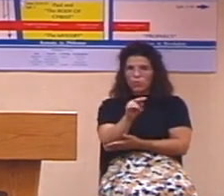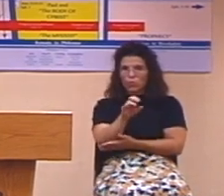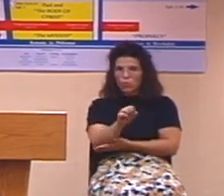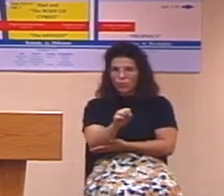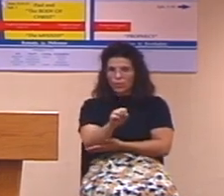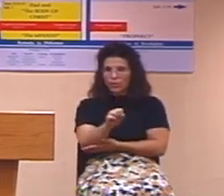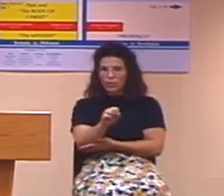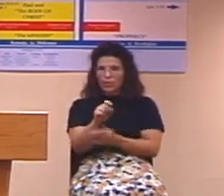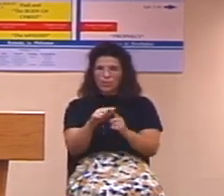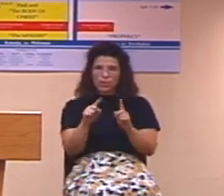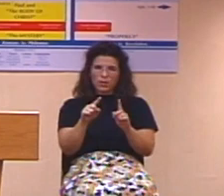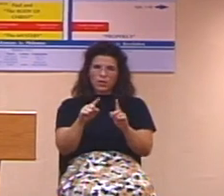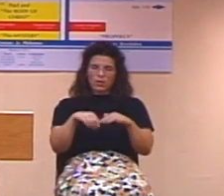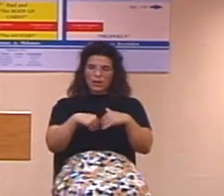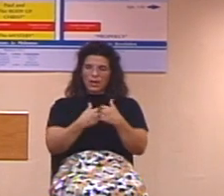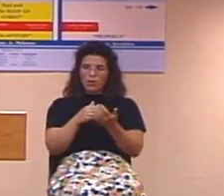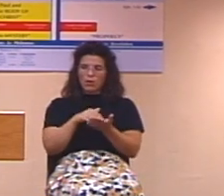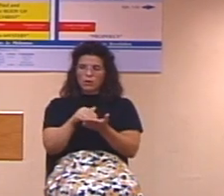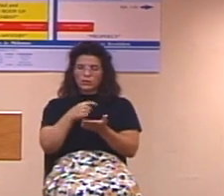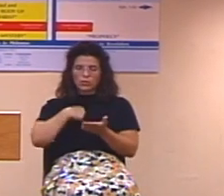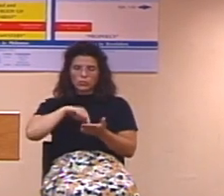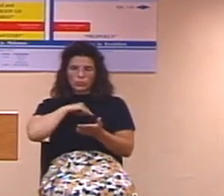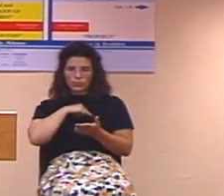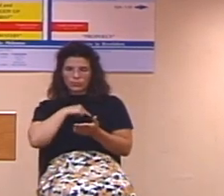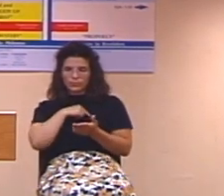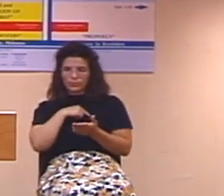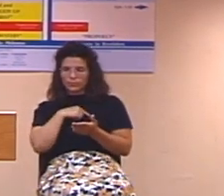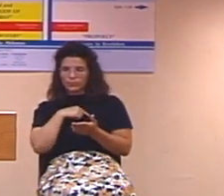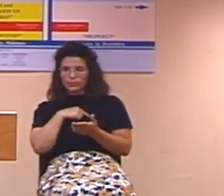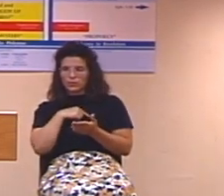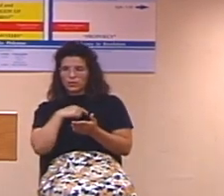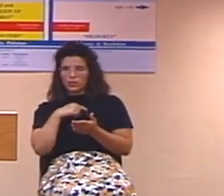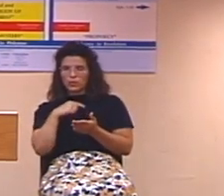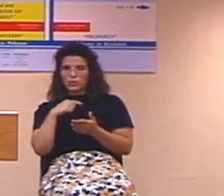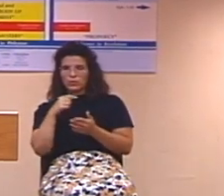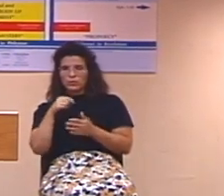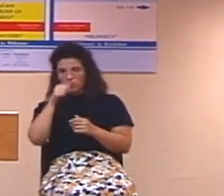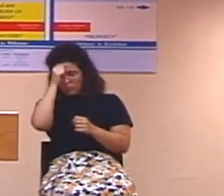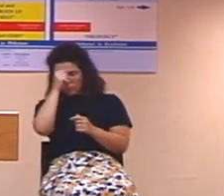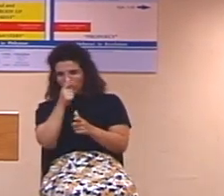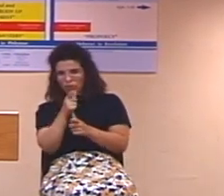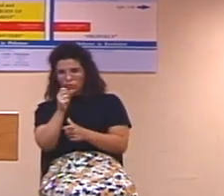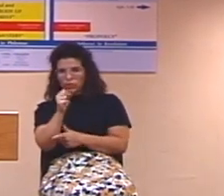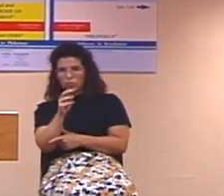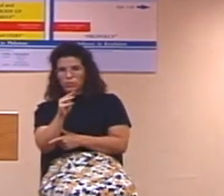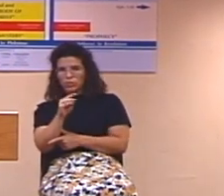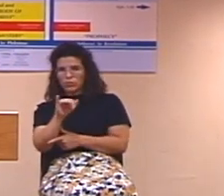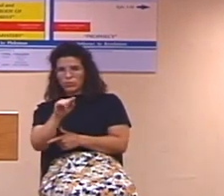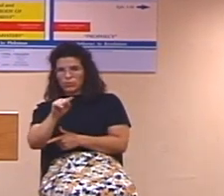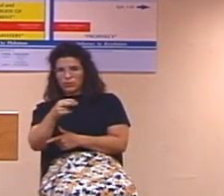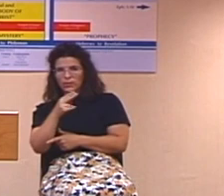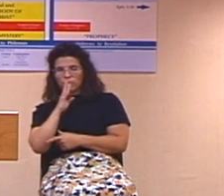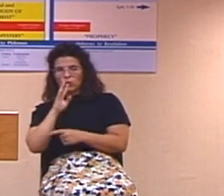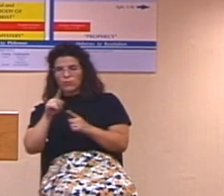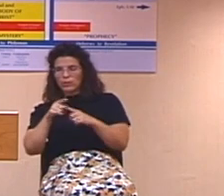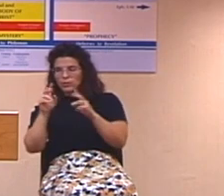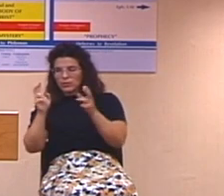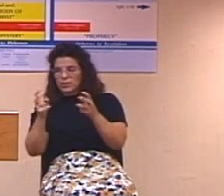And yet, how often have we been under, as Brother Smith the other day talked about that issue of fear,